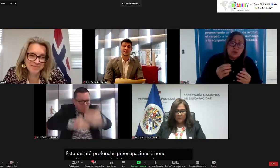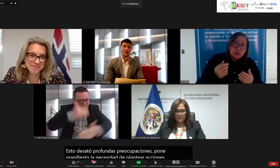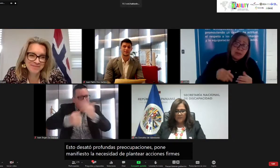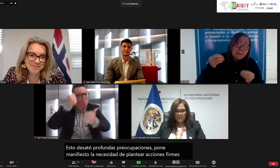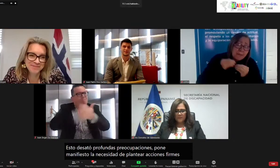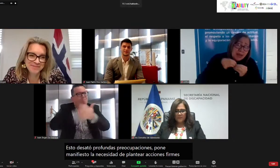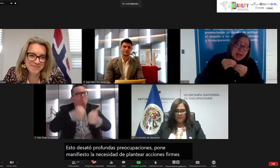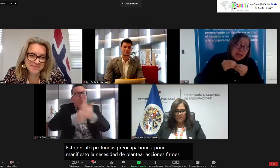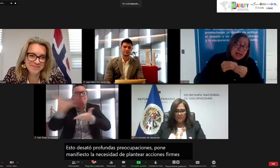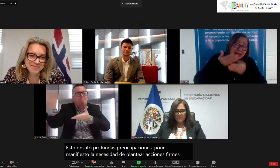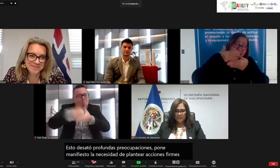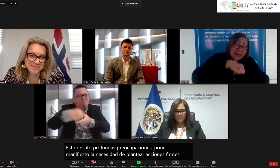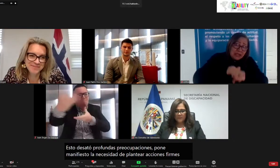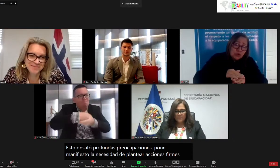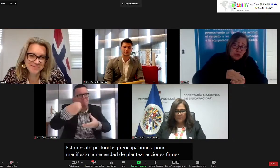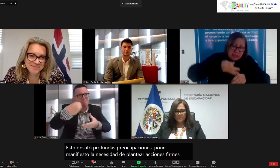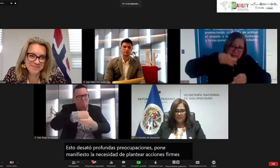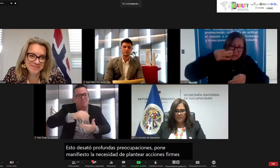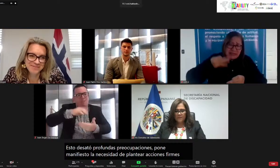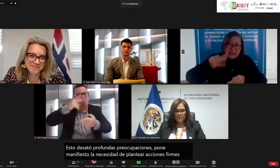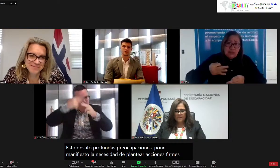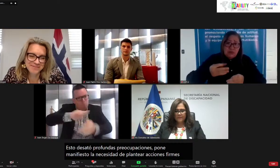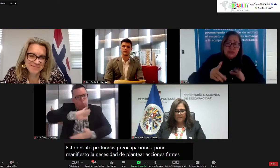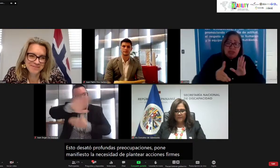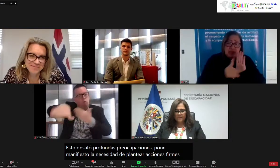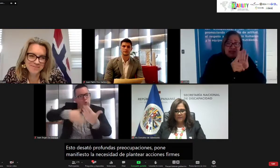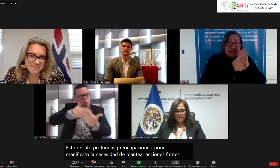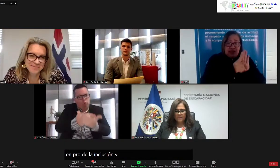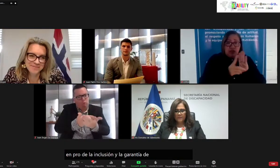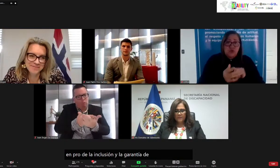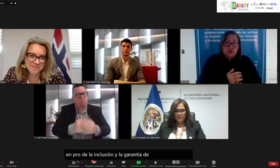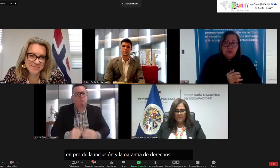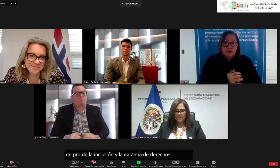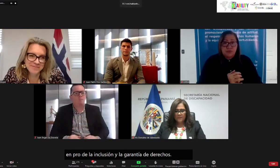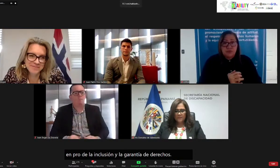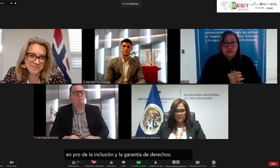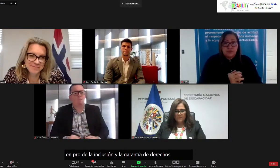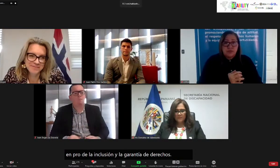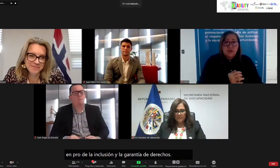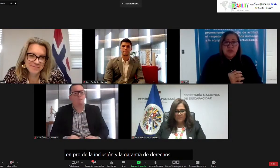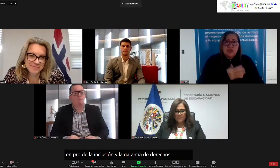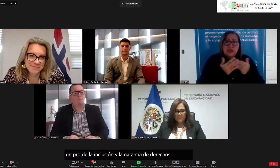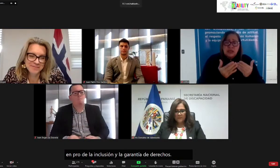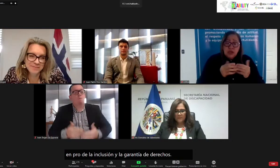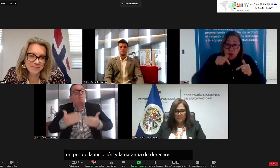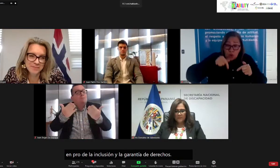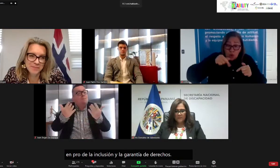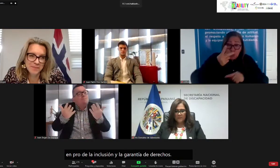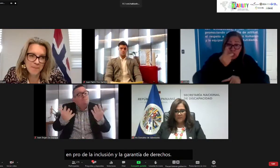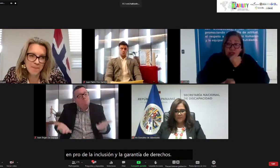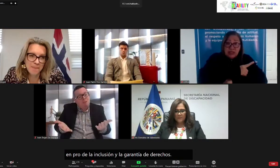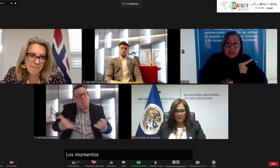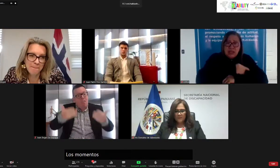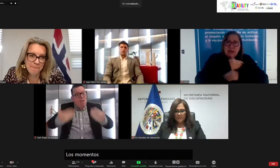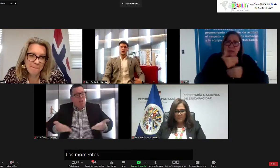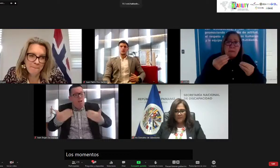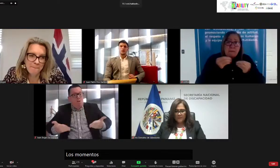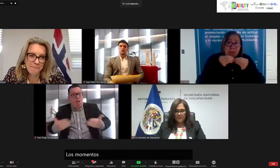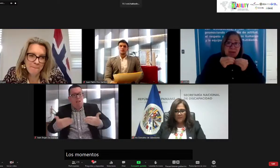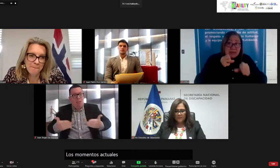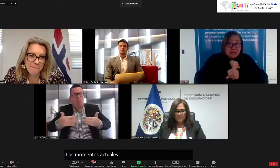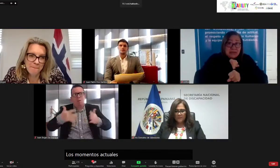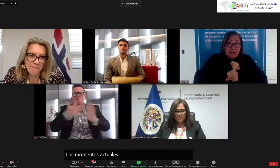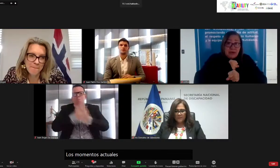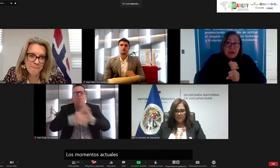actions in pro for inclusion and the rights warranties current moments